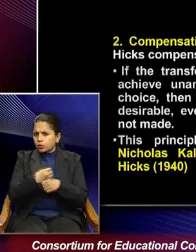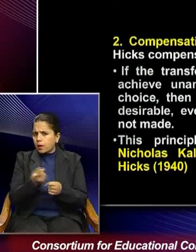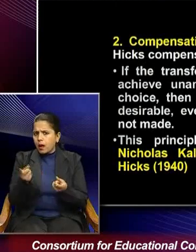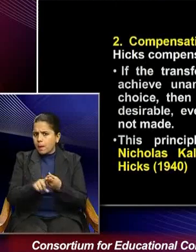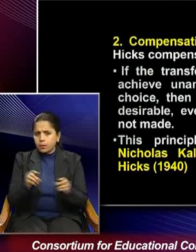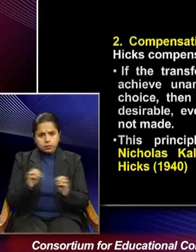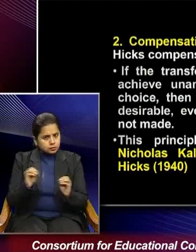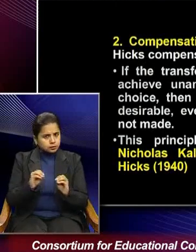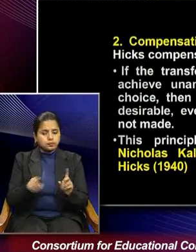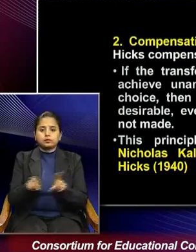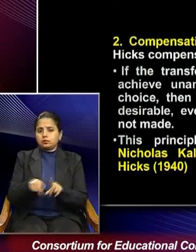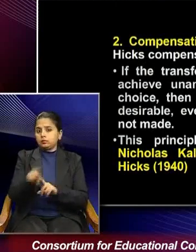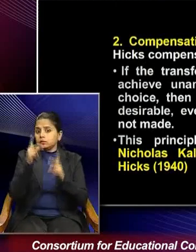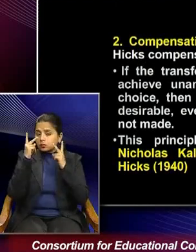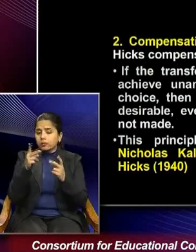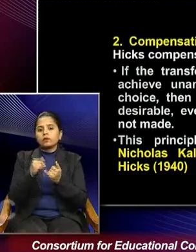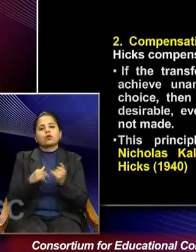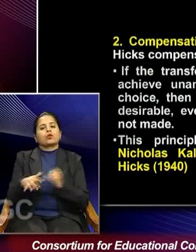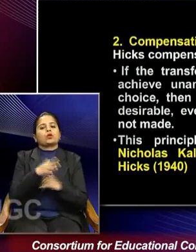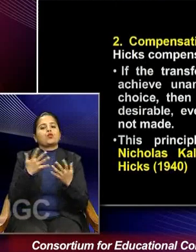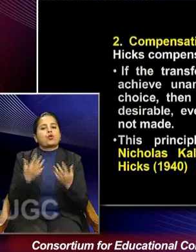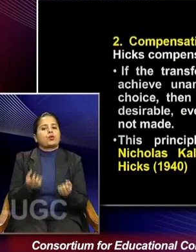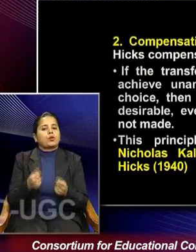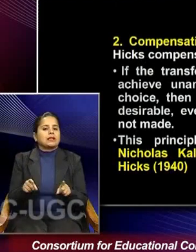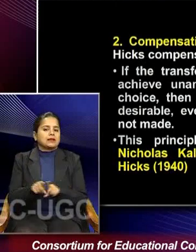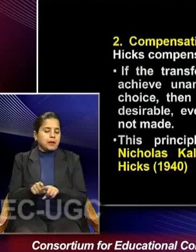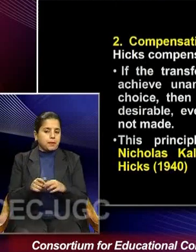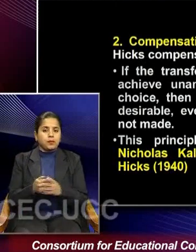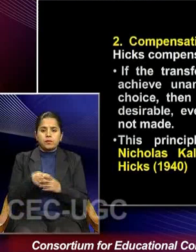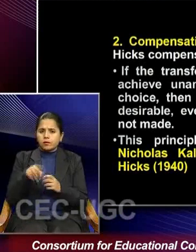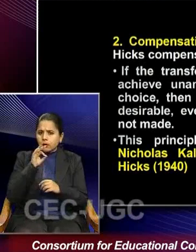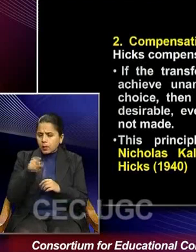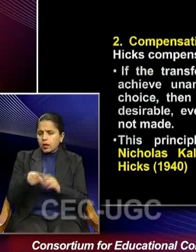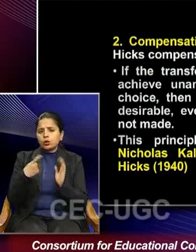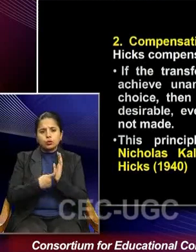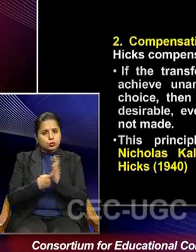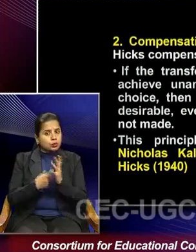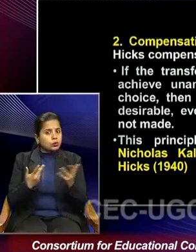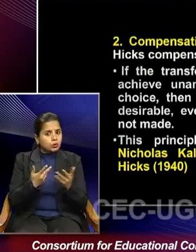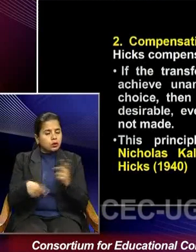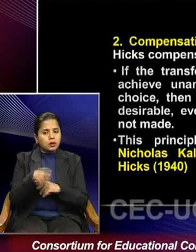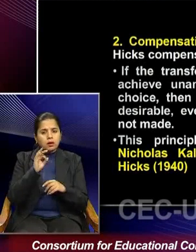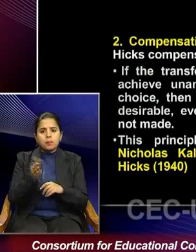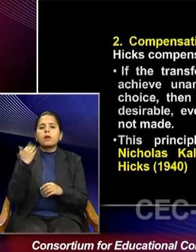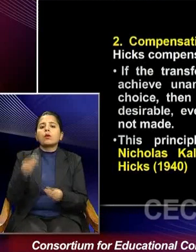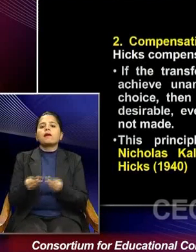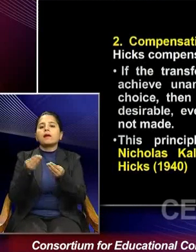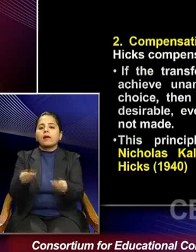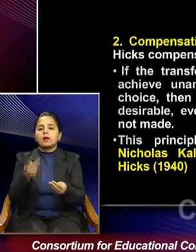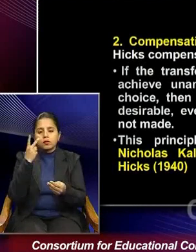then also it is considered as socially desirable. This particular principle was attributed